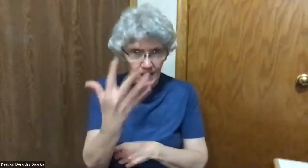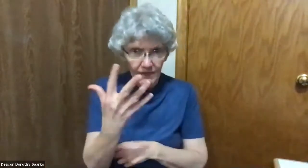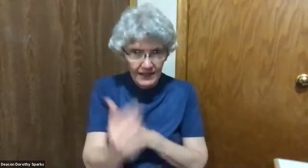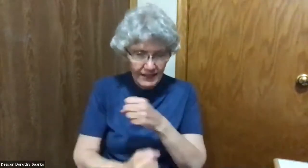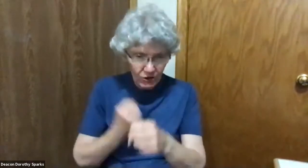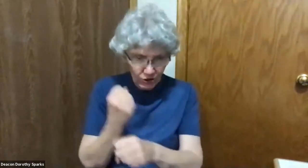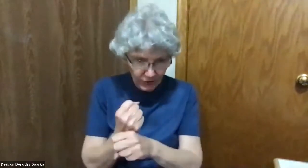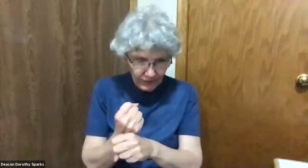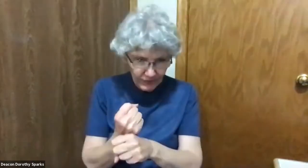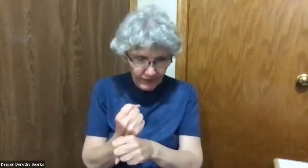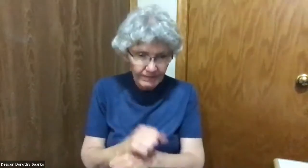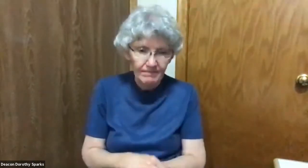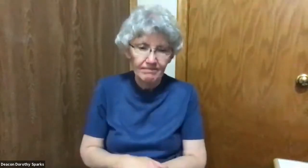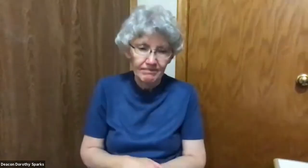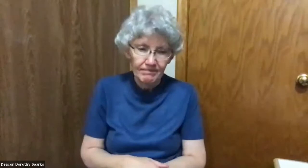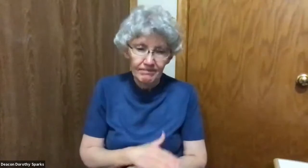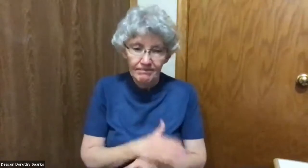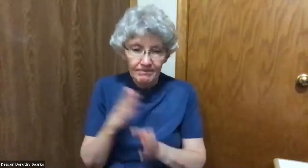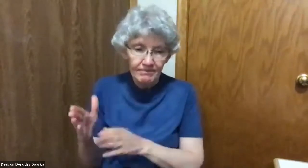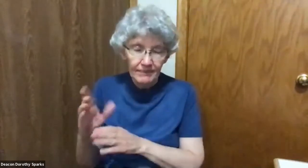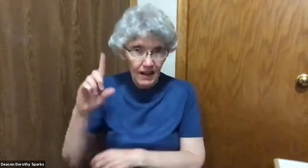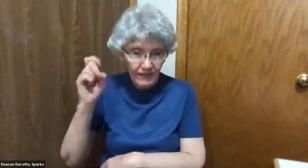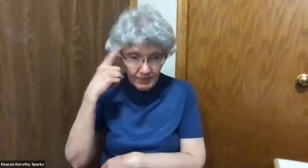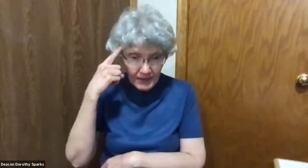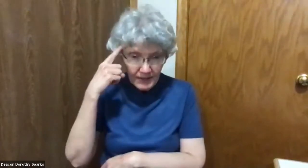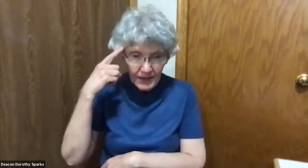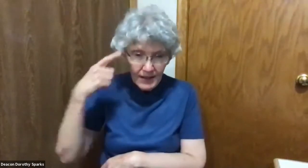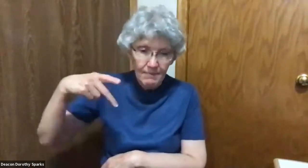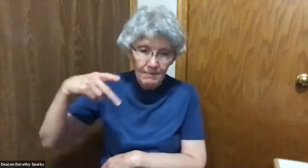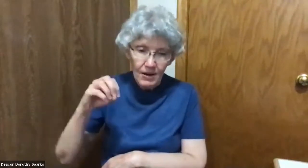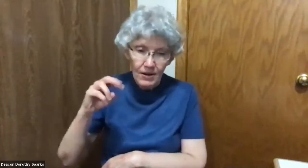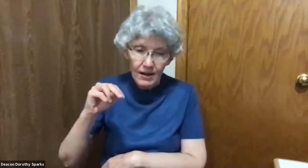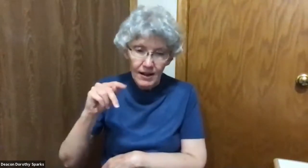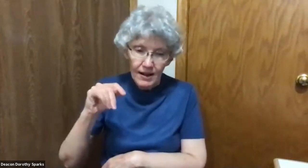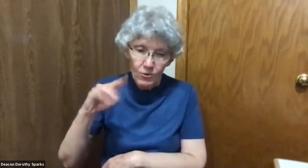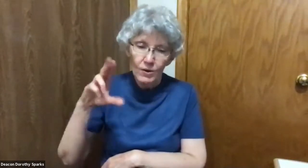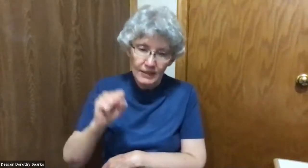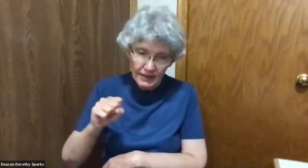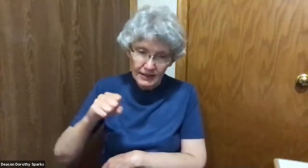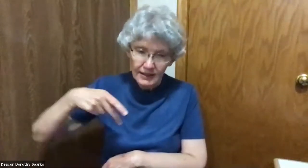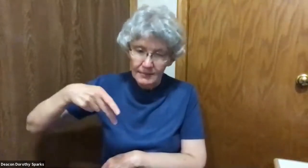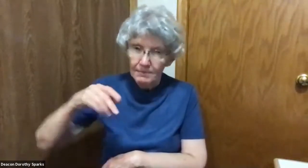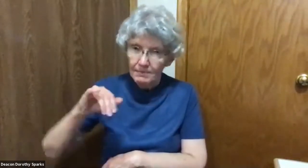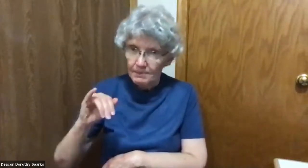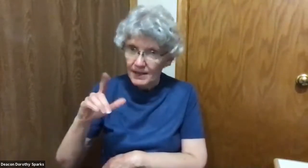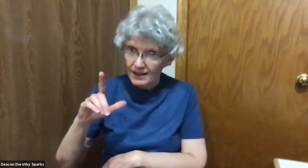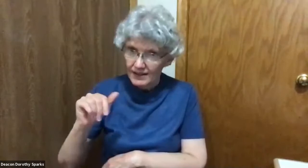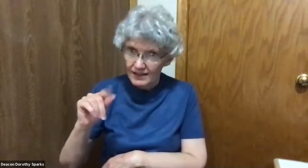For 15 years, Emperor Tiberius had ruled this part of the world.